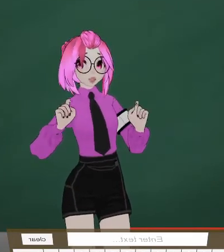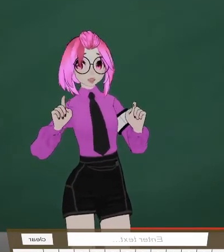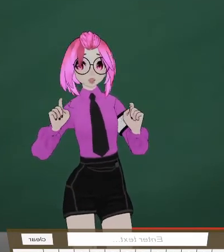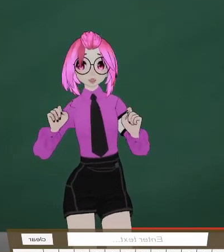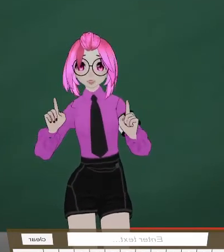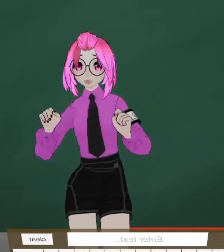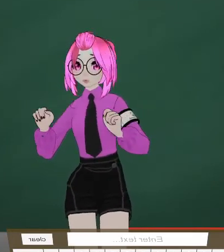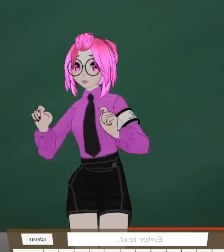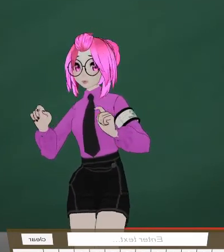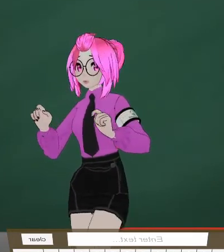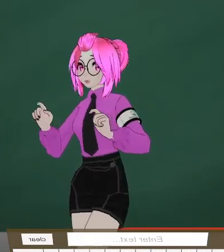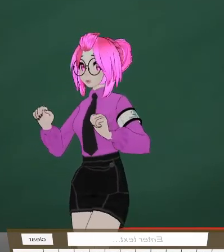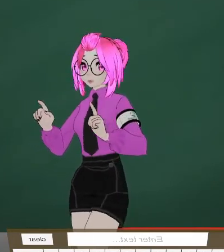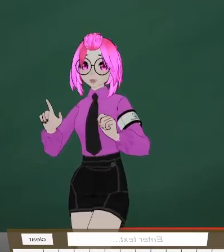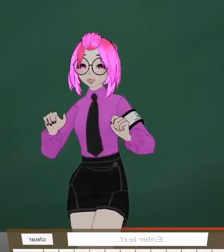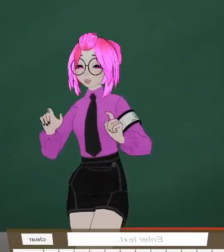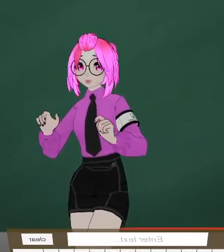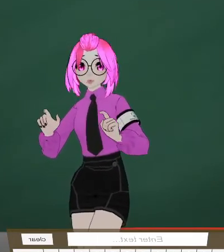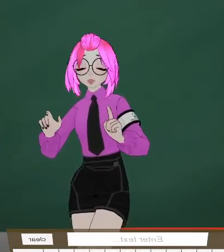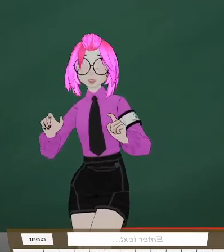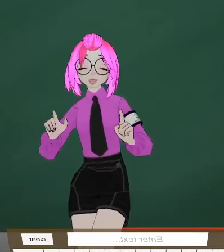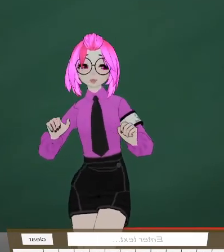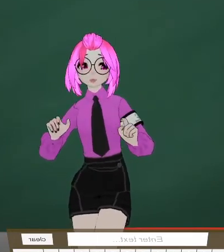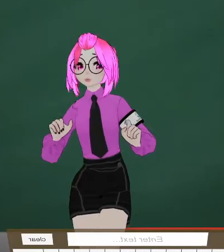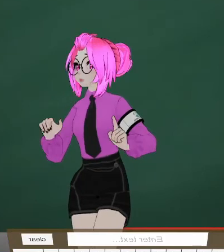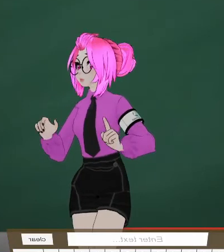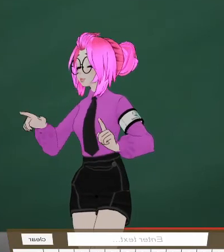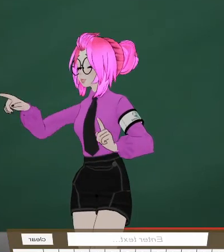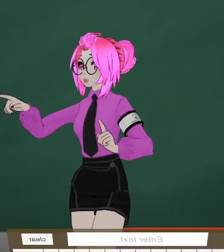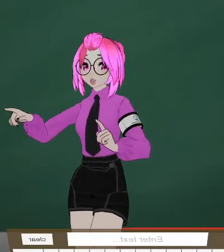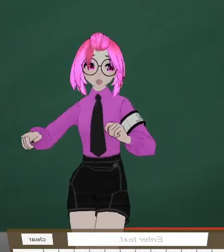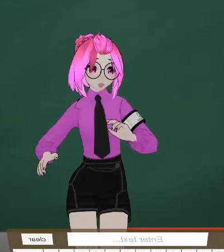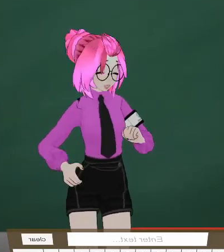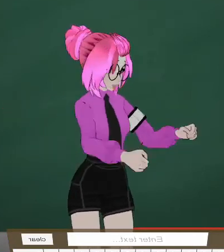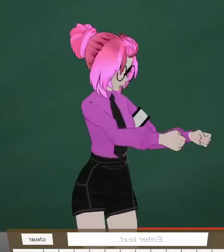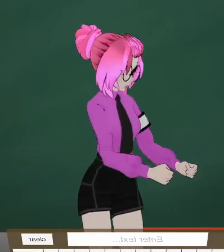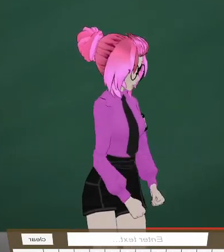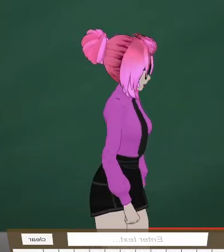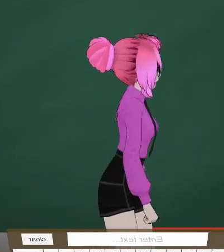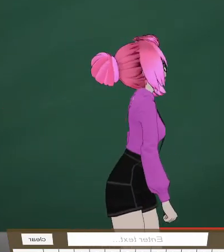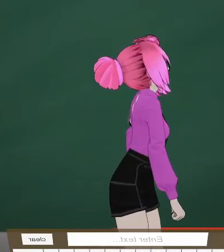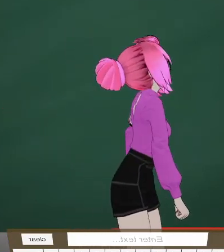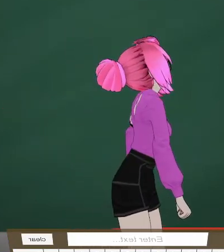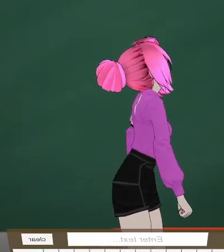questions like i said could be about anything do you have one wolf did you discord me hold on